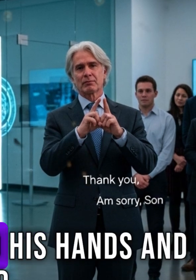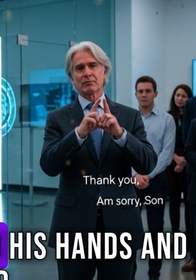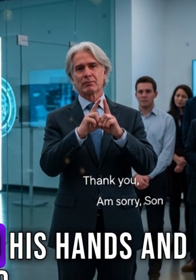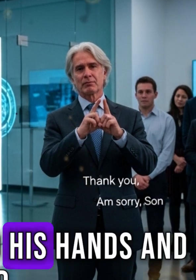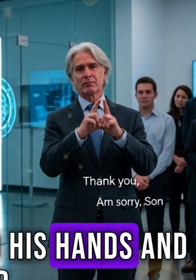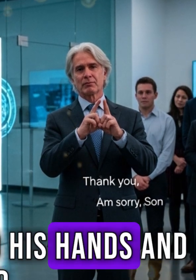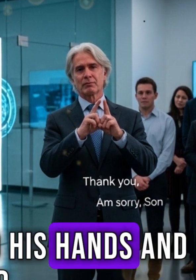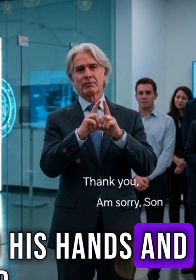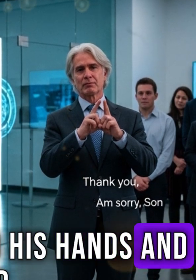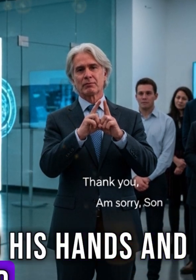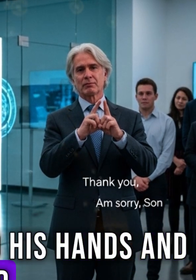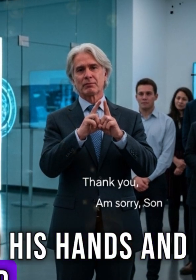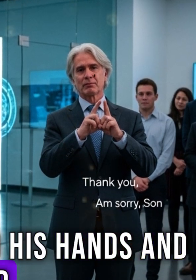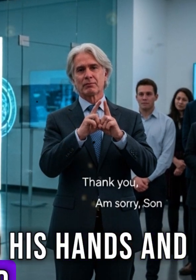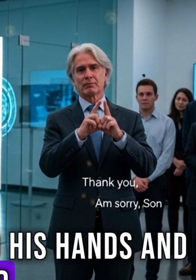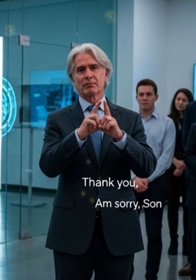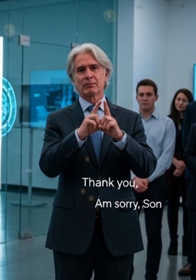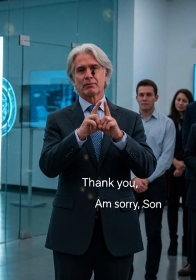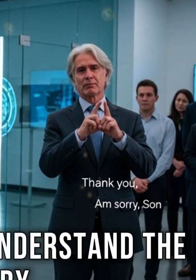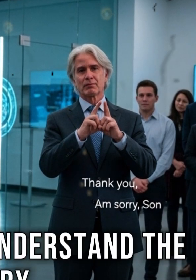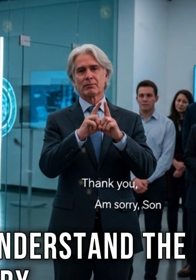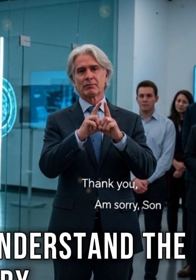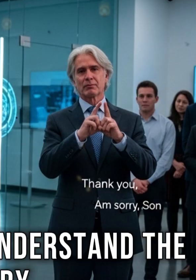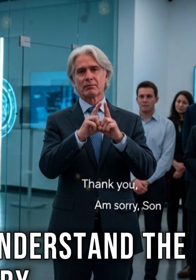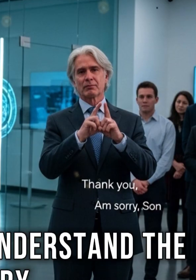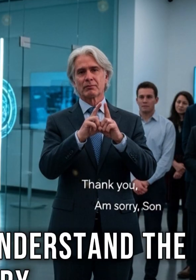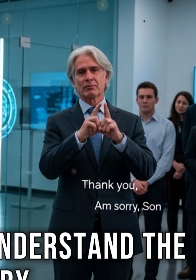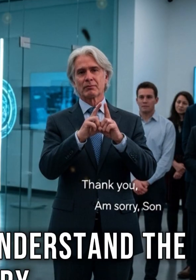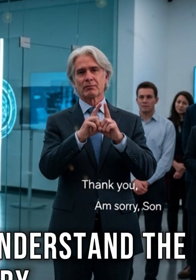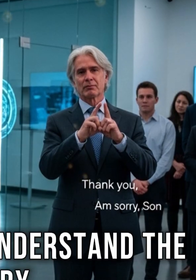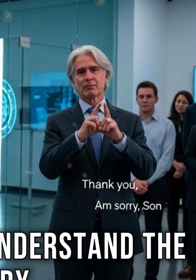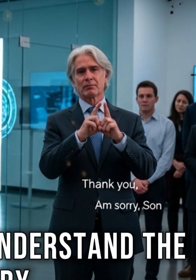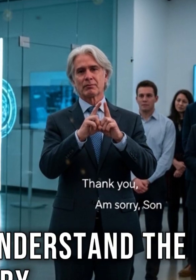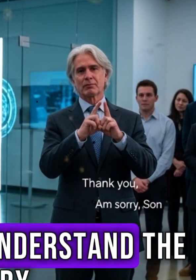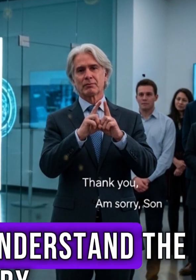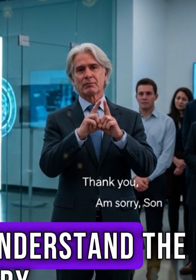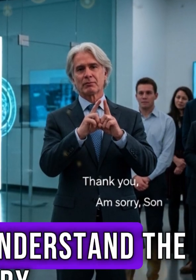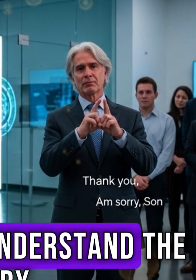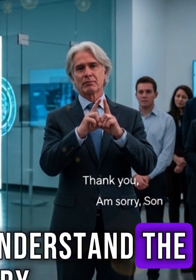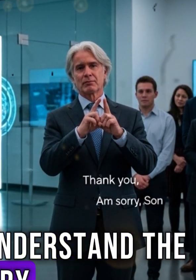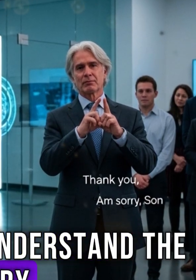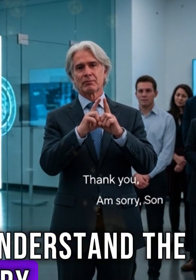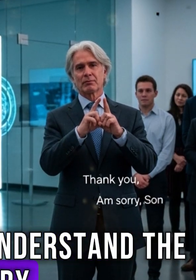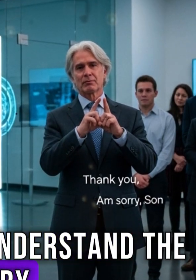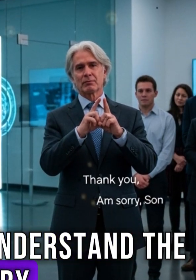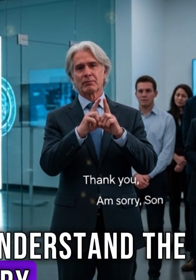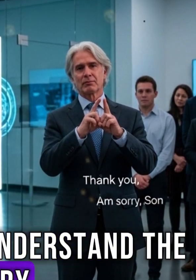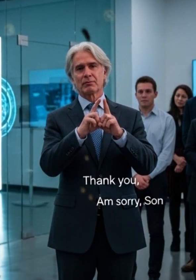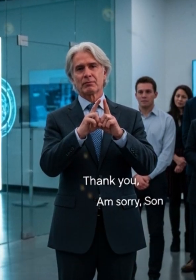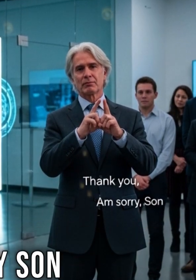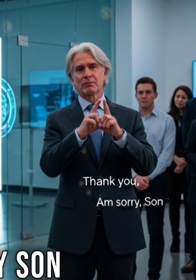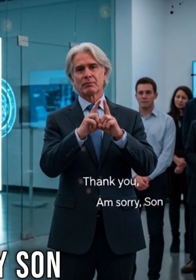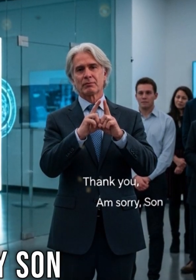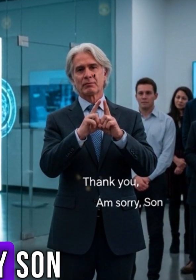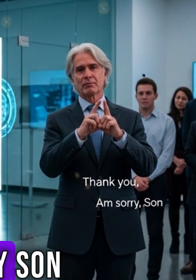raised his hands and signed. "This is beautiful. I understand the geometry. I am